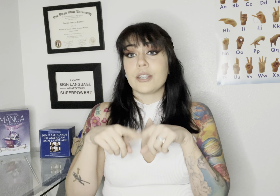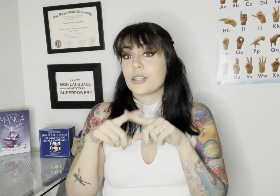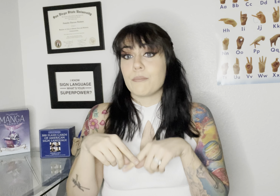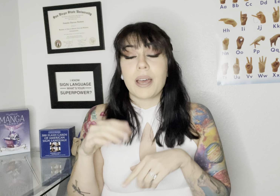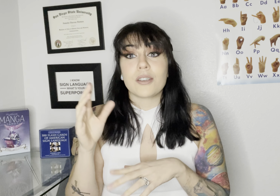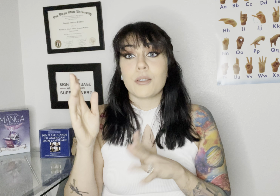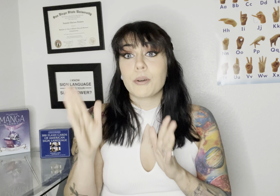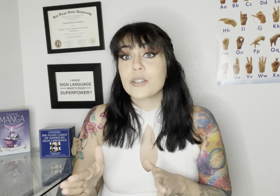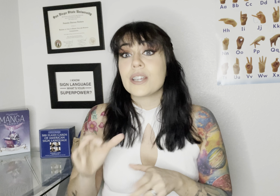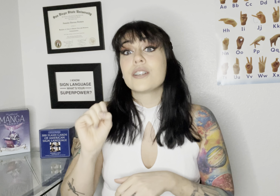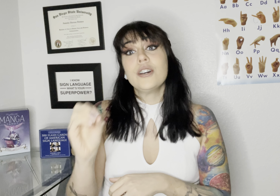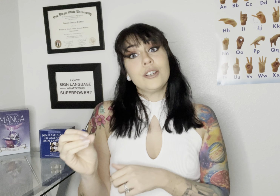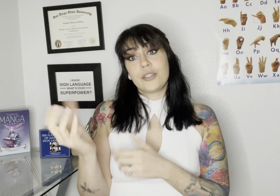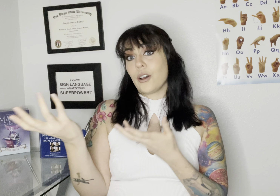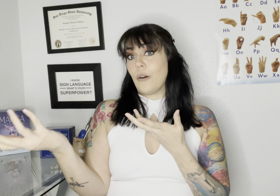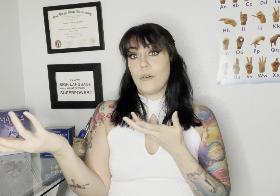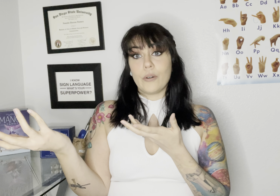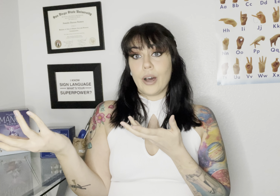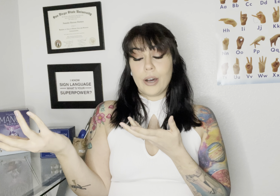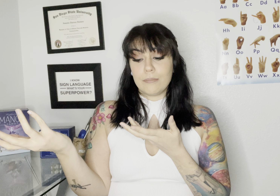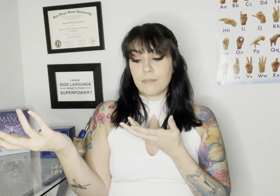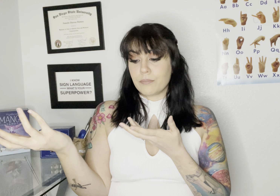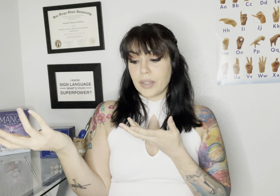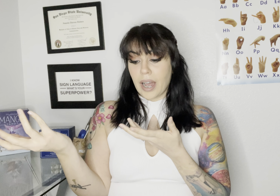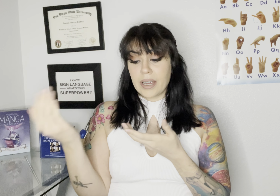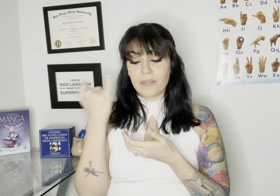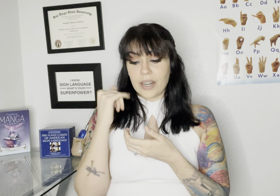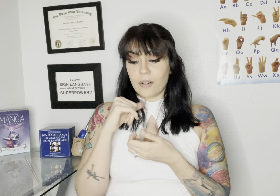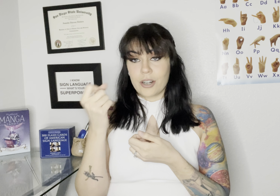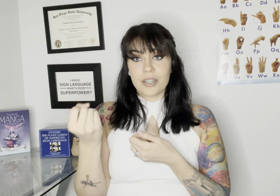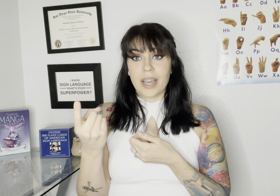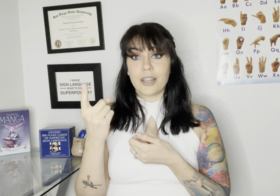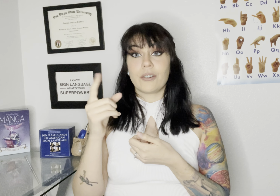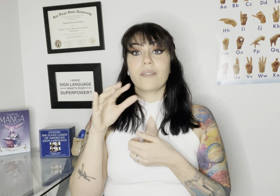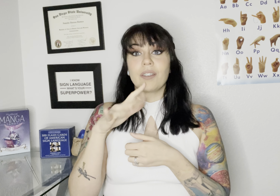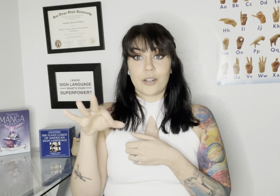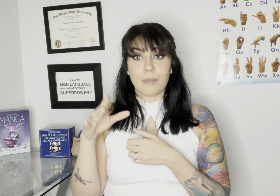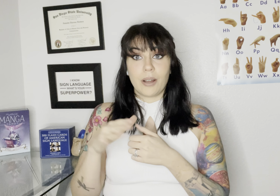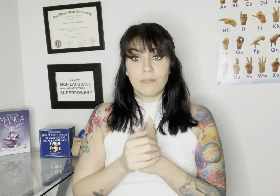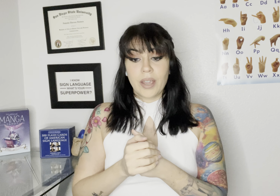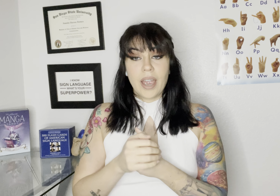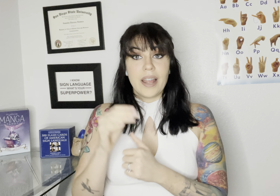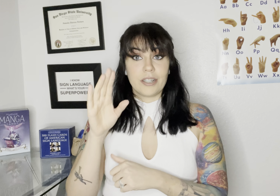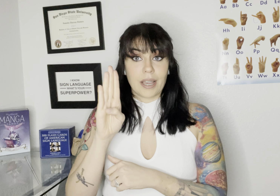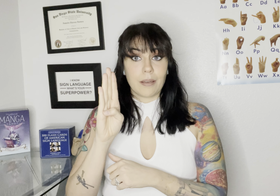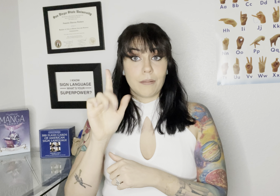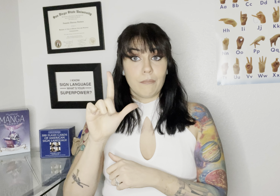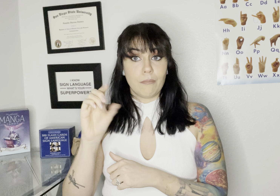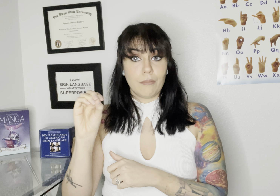just depends on the person. So yeah, if they don't understand, you can fingerspell. And they say